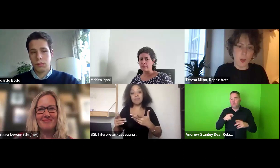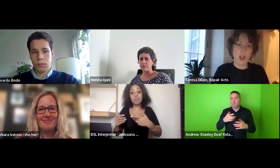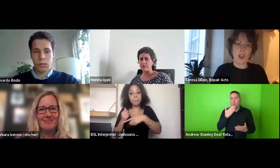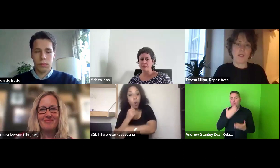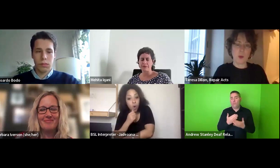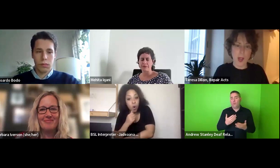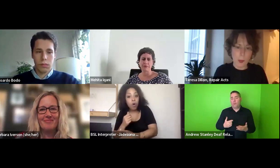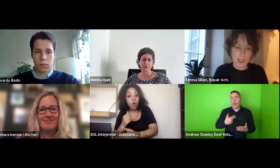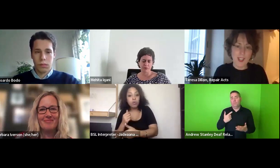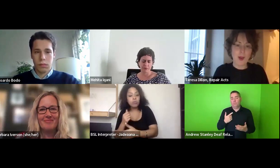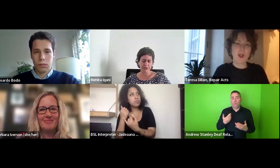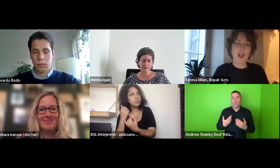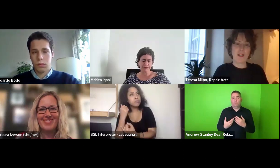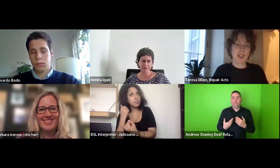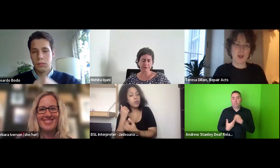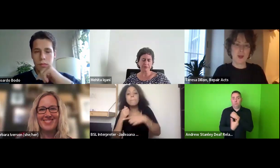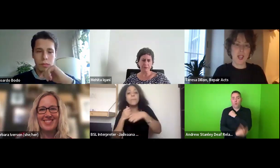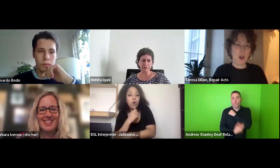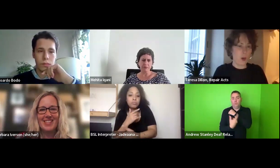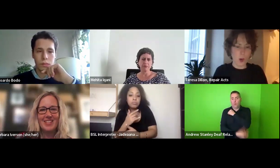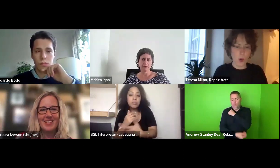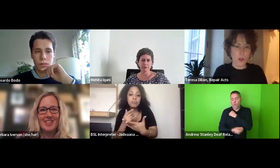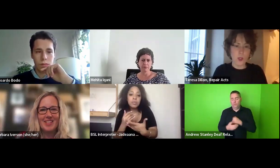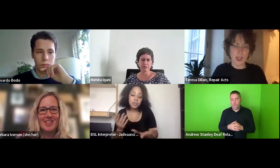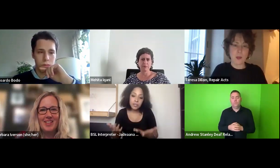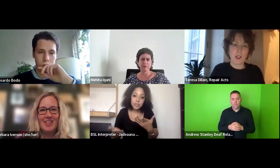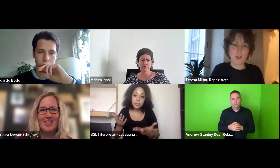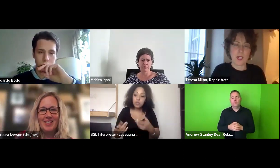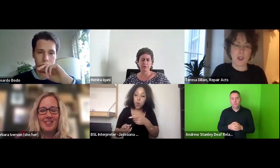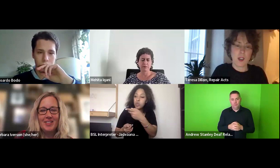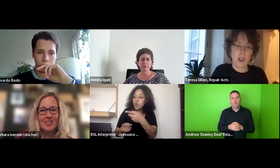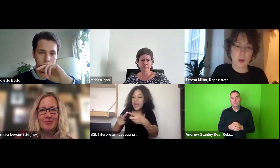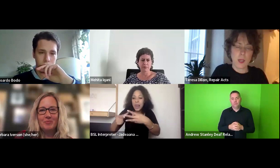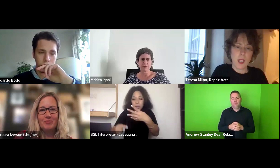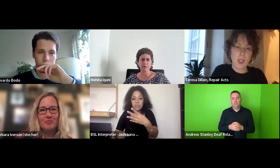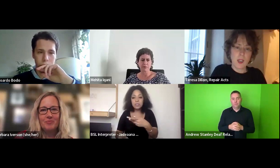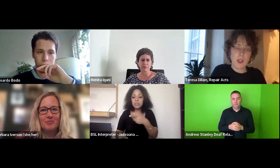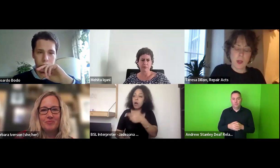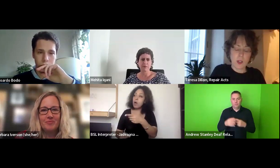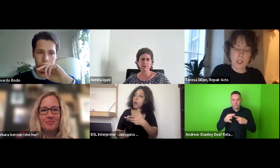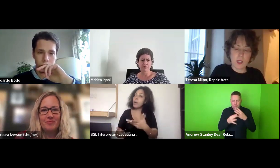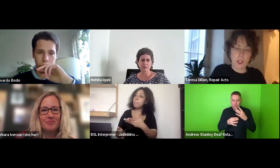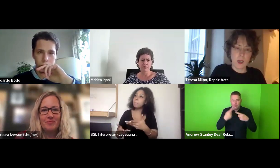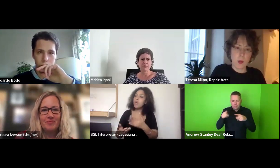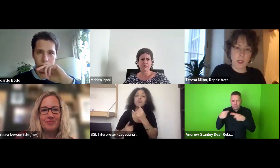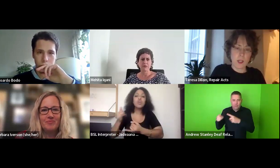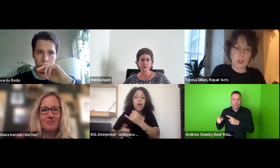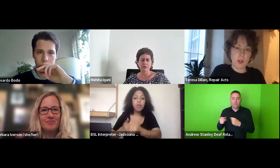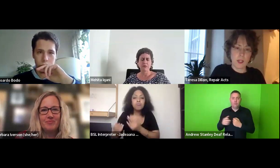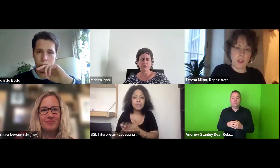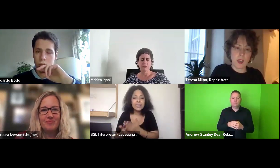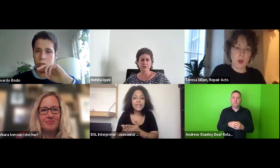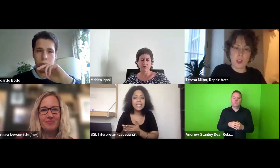progression in their own life and well-being in their own life? All of those aspects really are kind of quite critical to kind of point